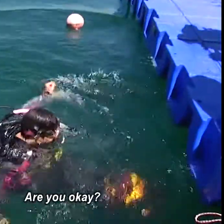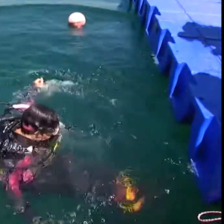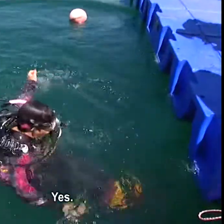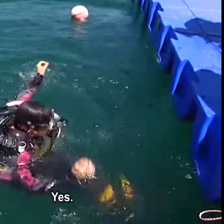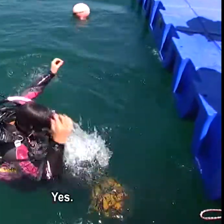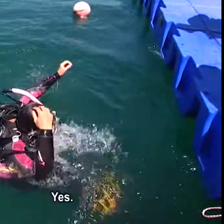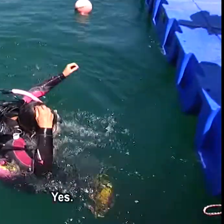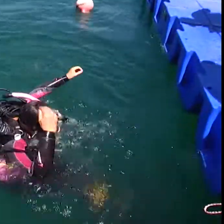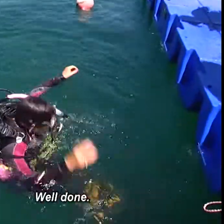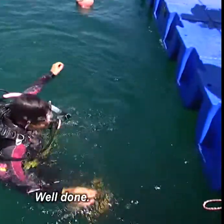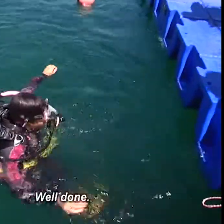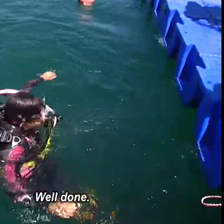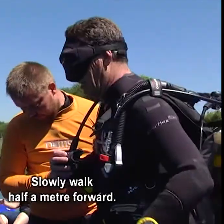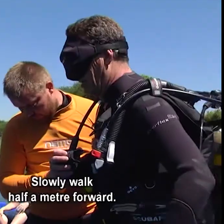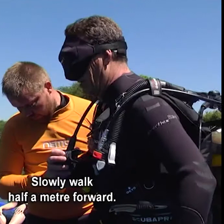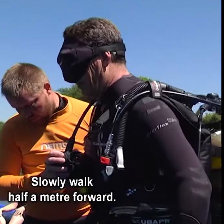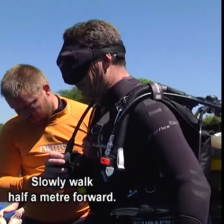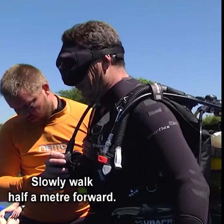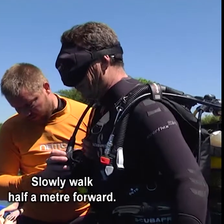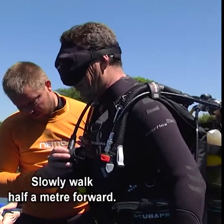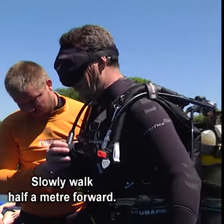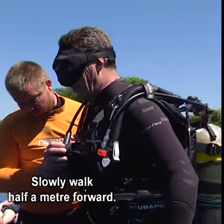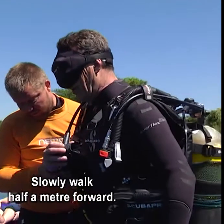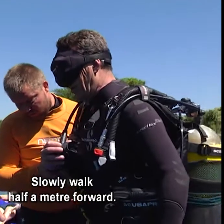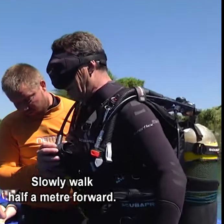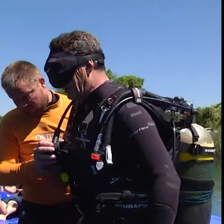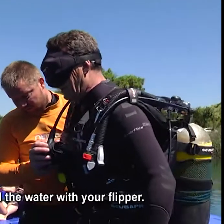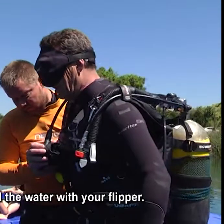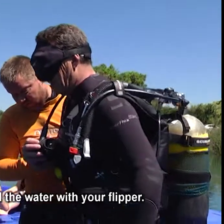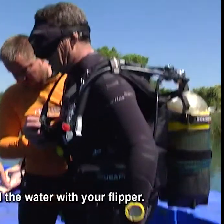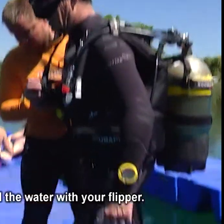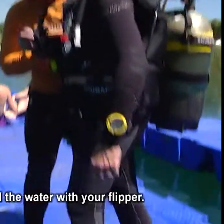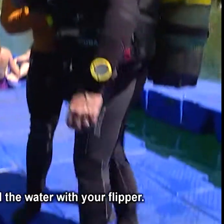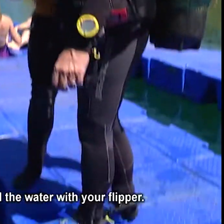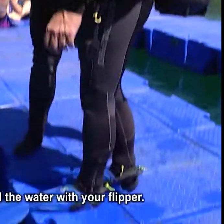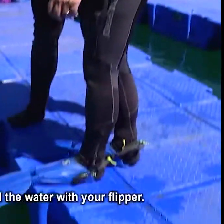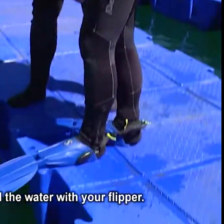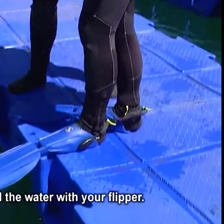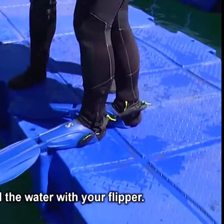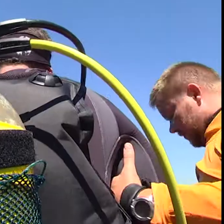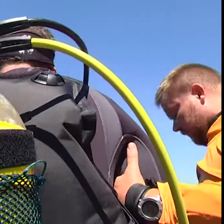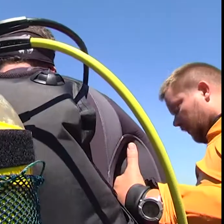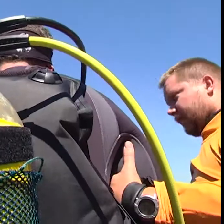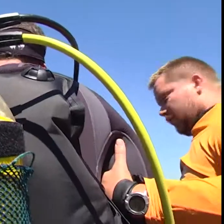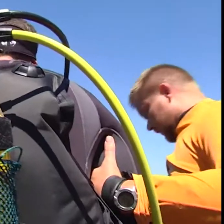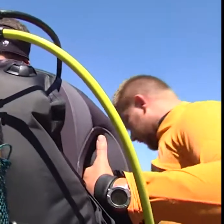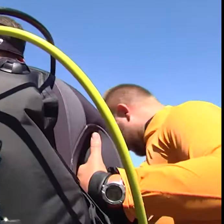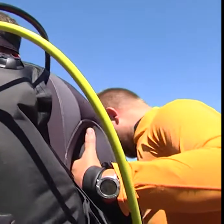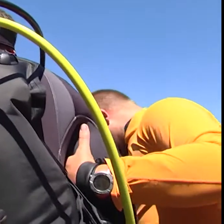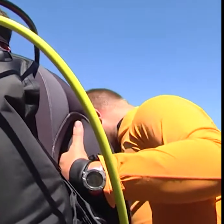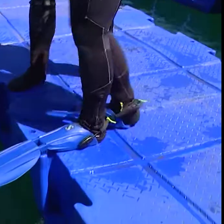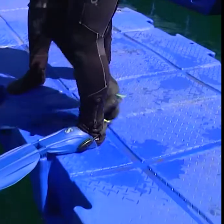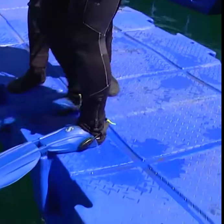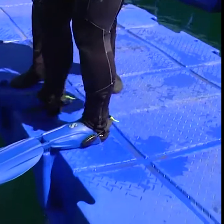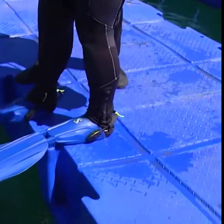You okay? Well done. You're going to walk about half a meter forward. You feel your foot now. And about half a meter in front of you, there's